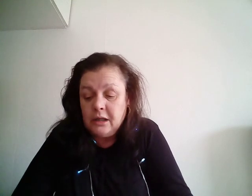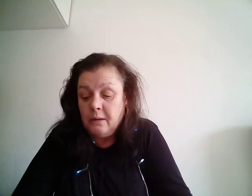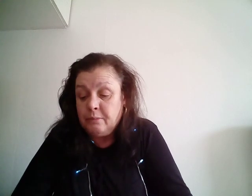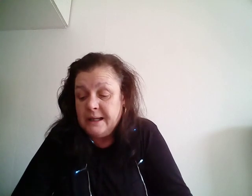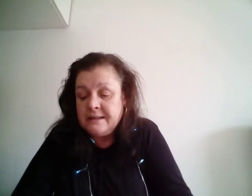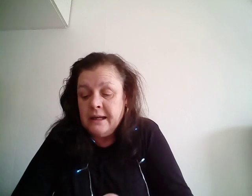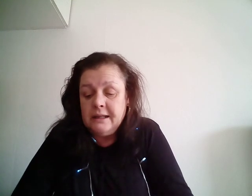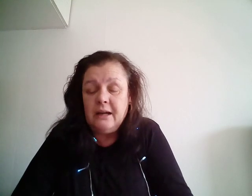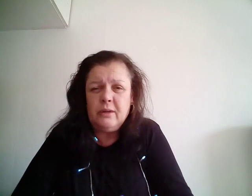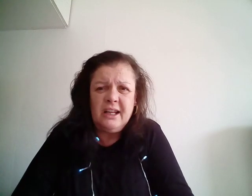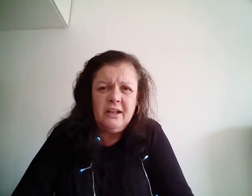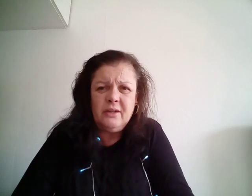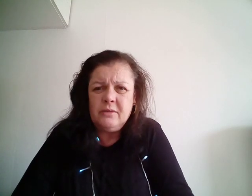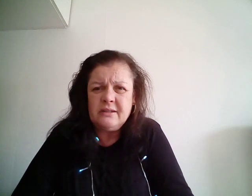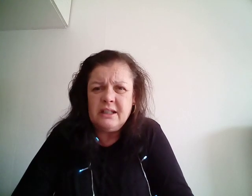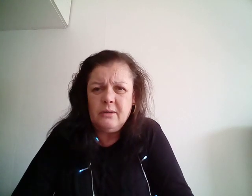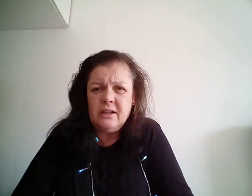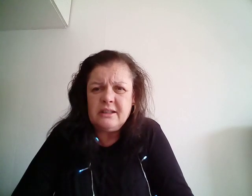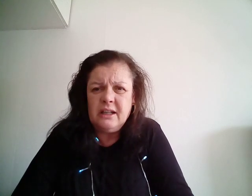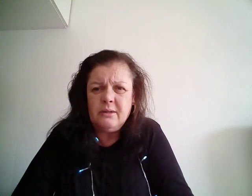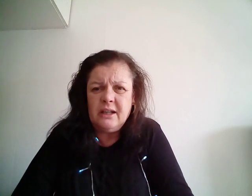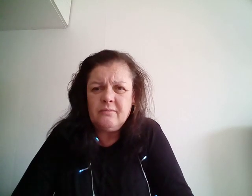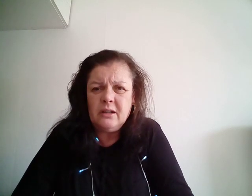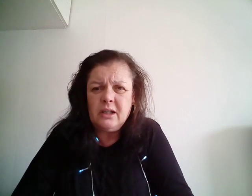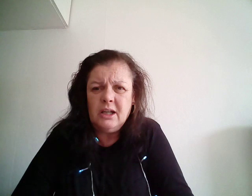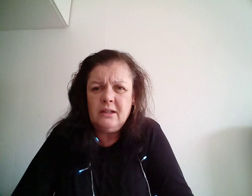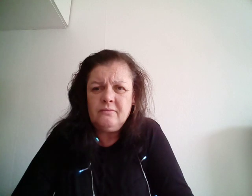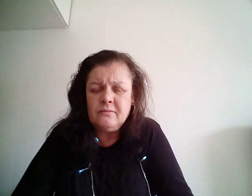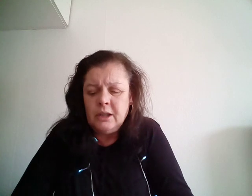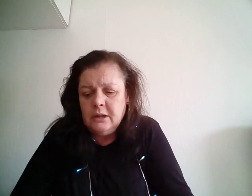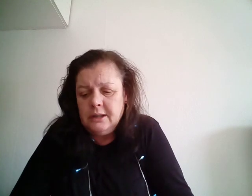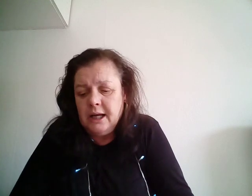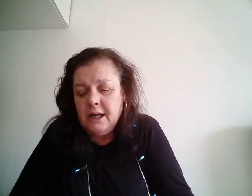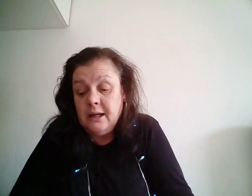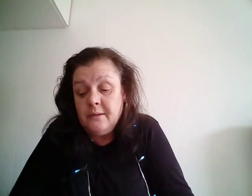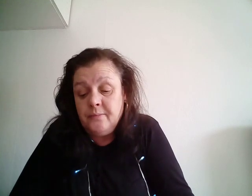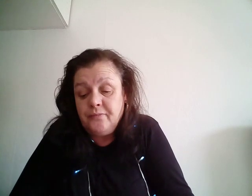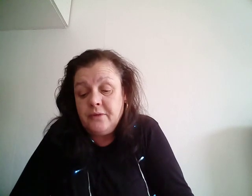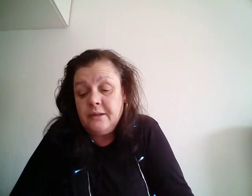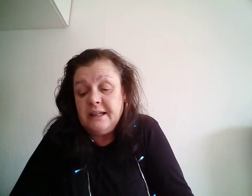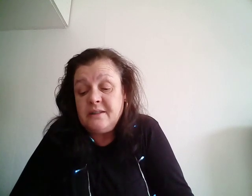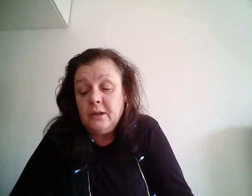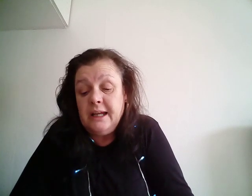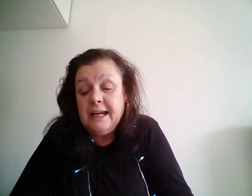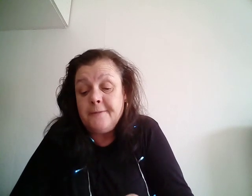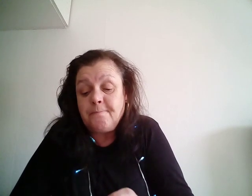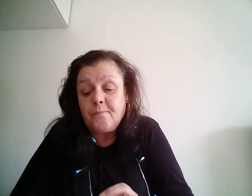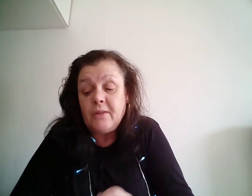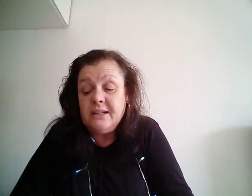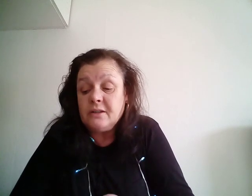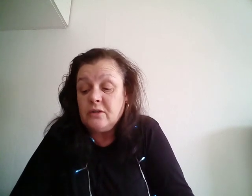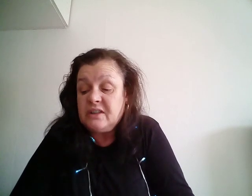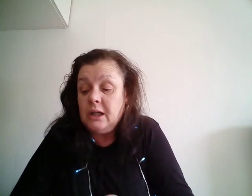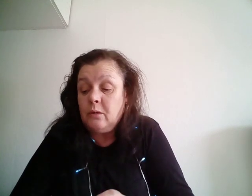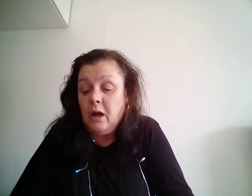God bless, now, with any of them, not in that way, not in that way, okay, now, this one here, is also